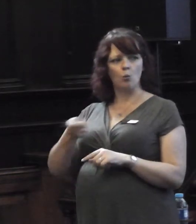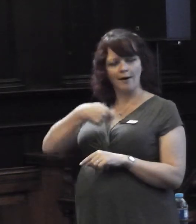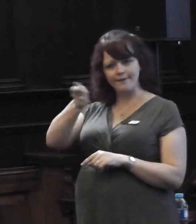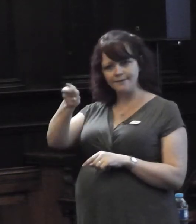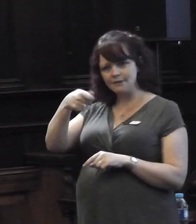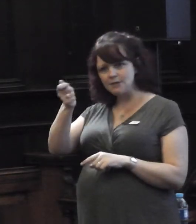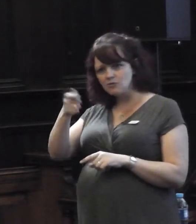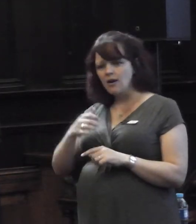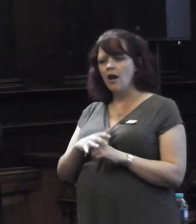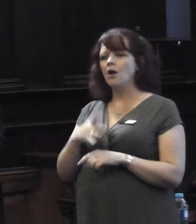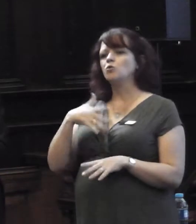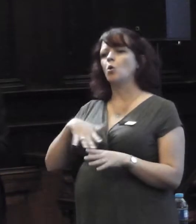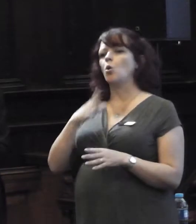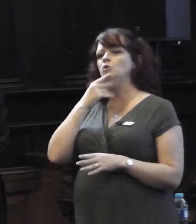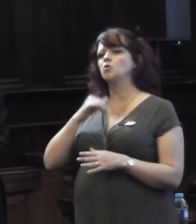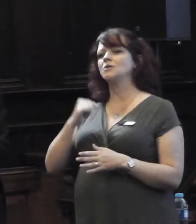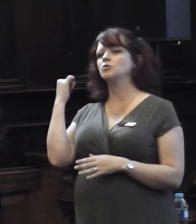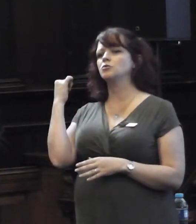ultimately